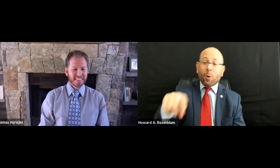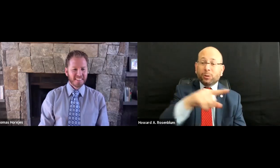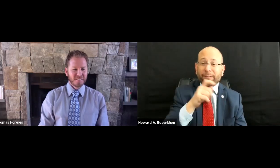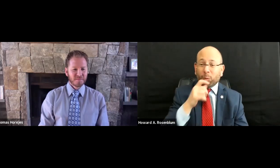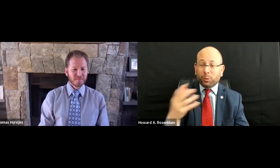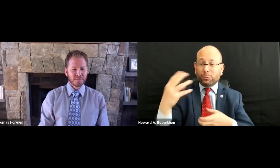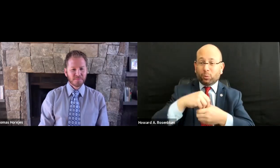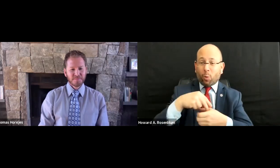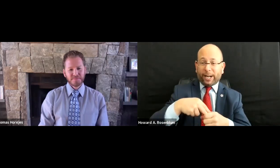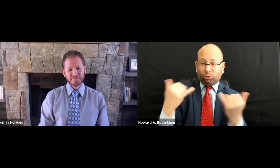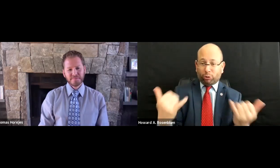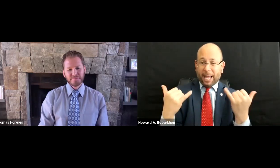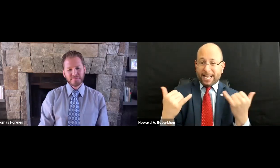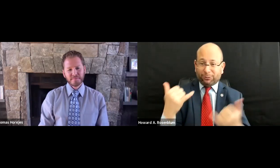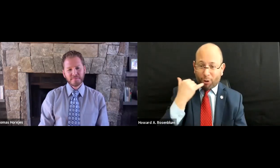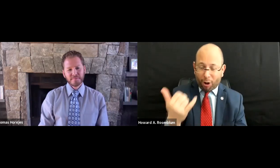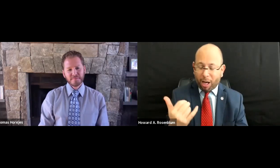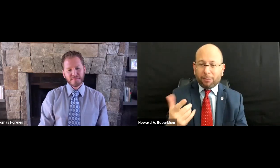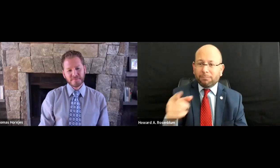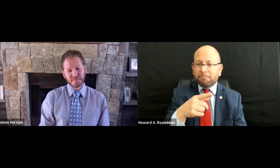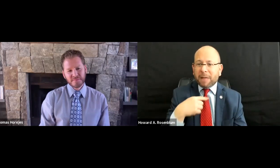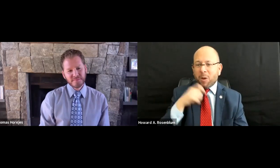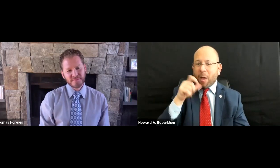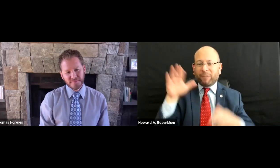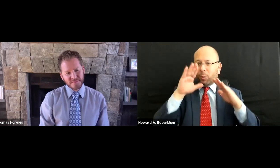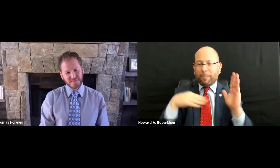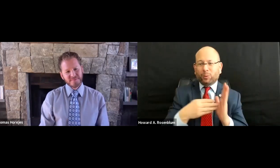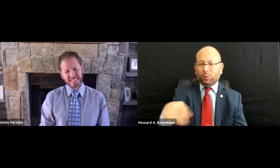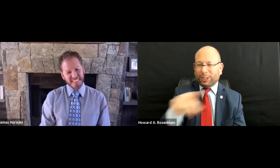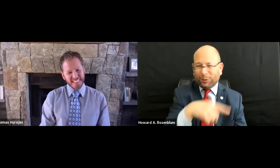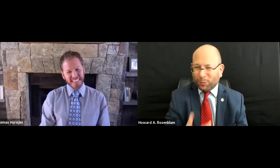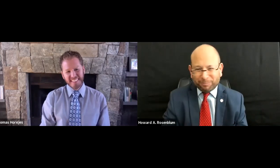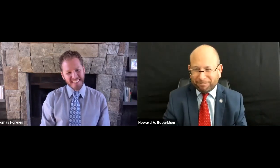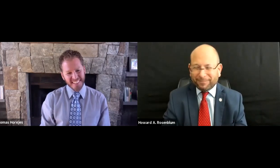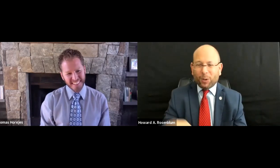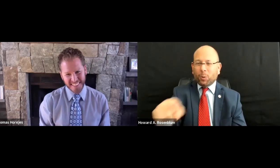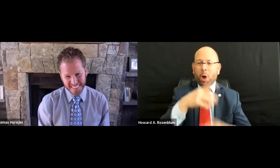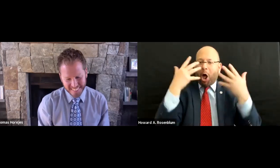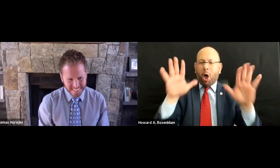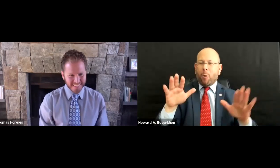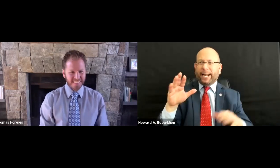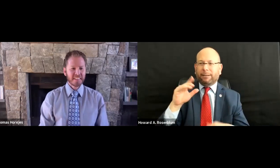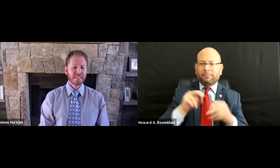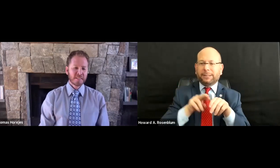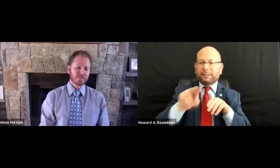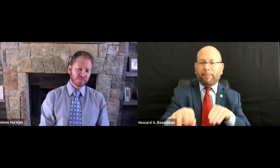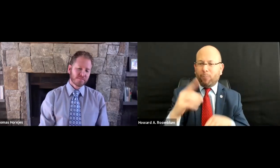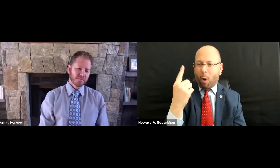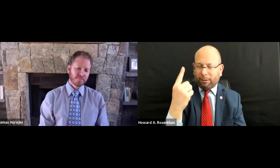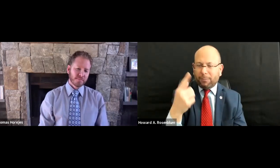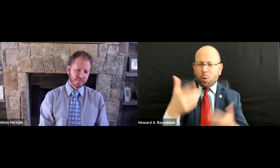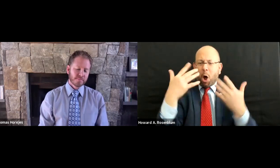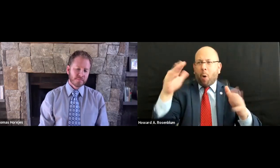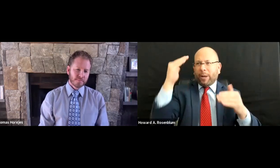who loves to sue, but I am happy to say that those of you who are here on today's call, I'm not going to have to worry about suing